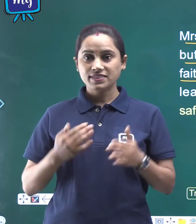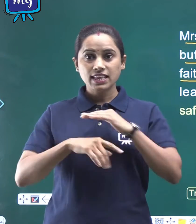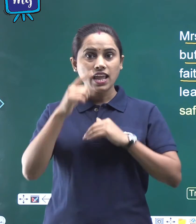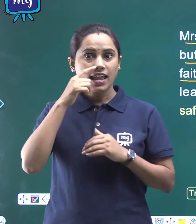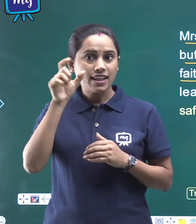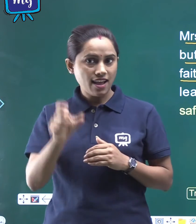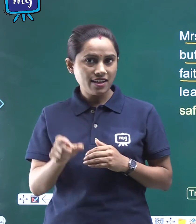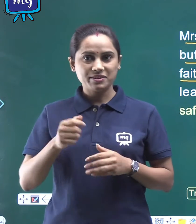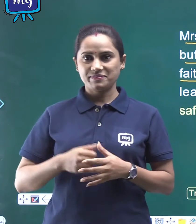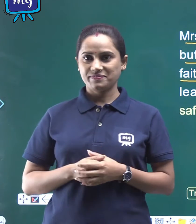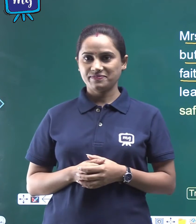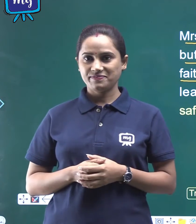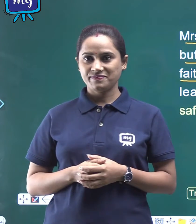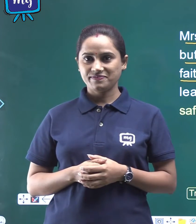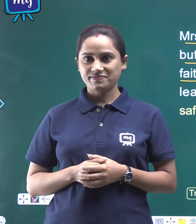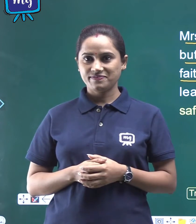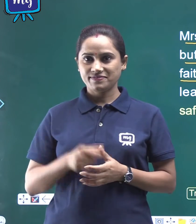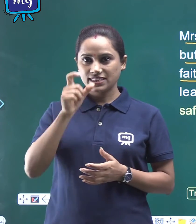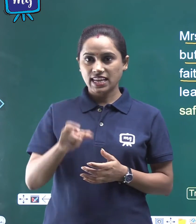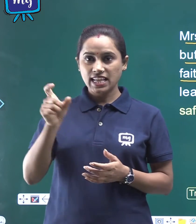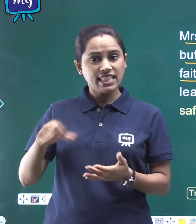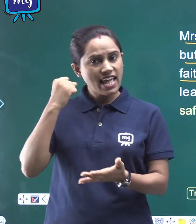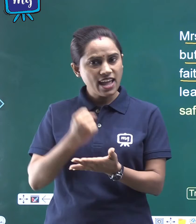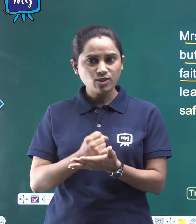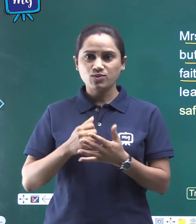in her. They had to